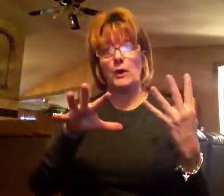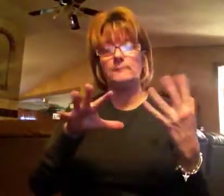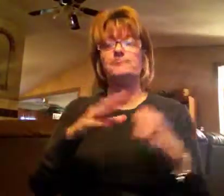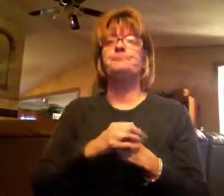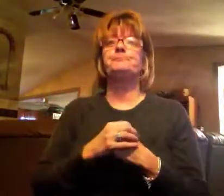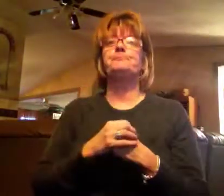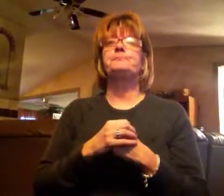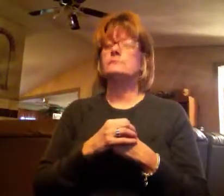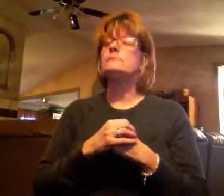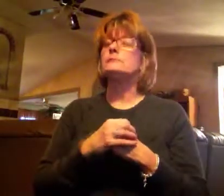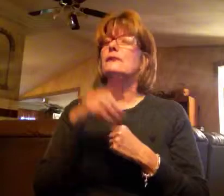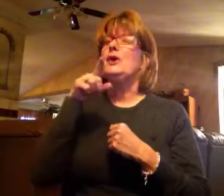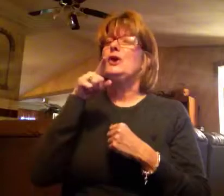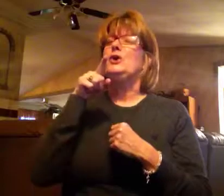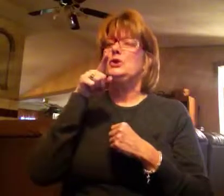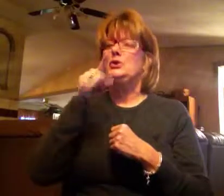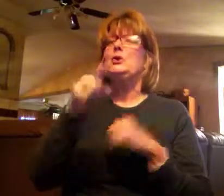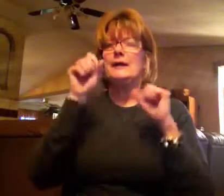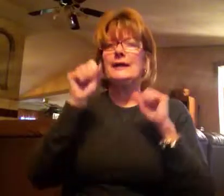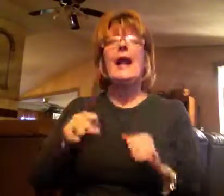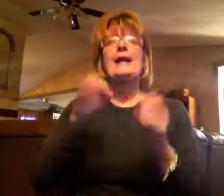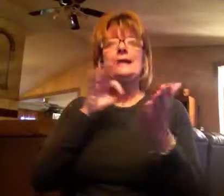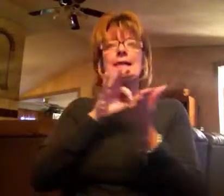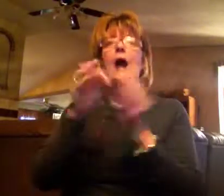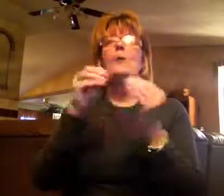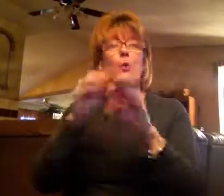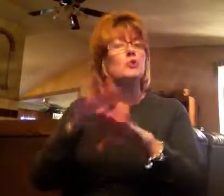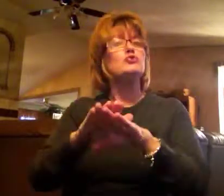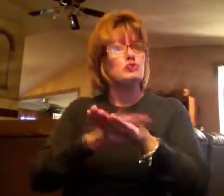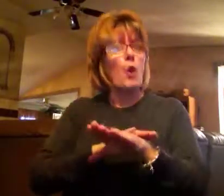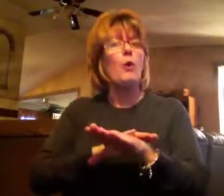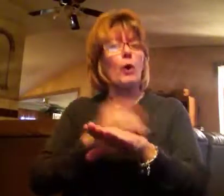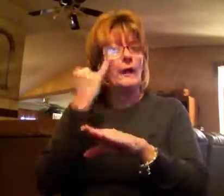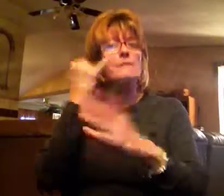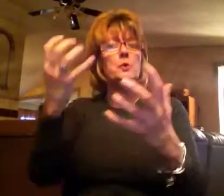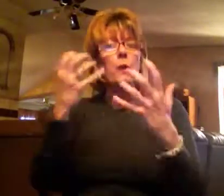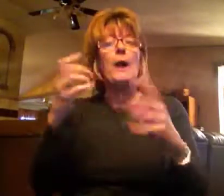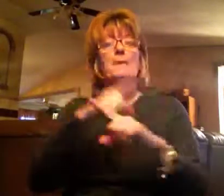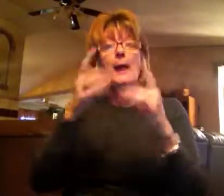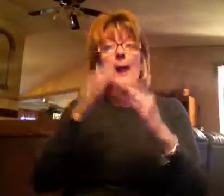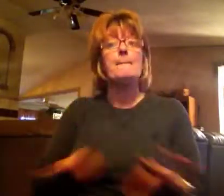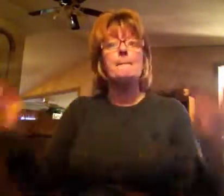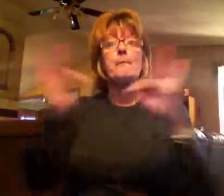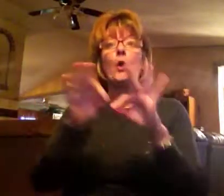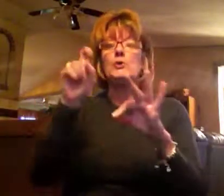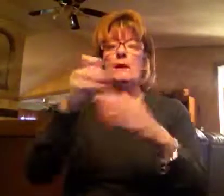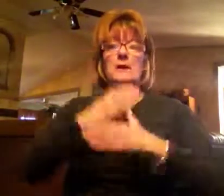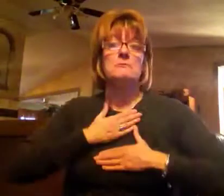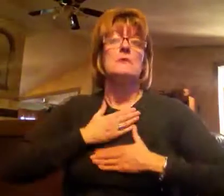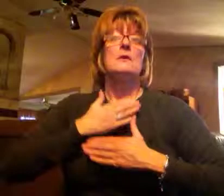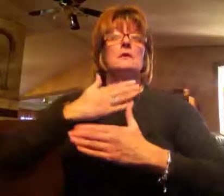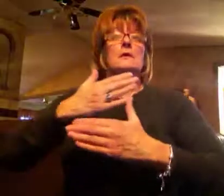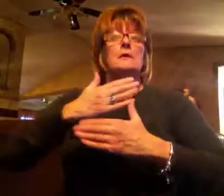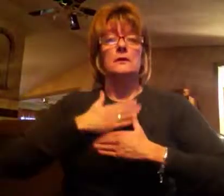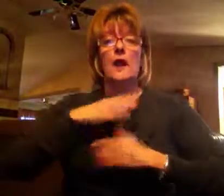And by the way, you can lengthen the count here. The idea here is to take a very deep breath. in through your nose and out through your mouth. And you're going